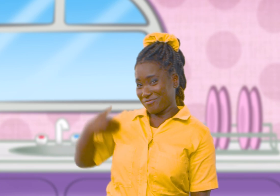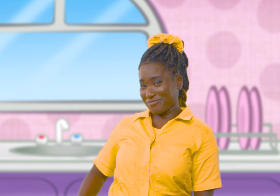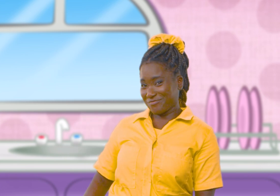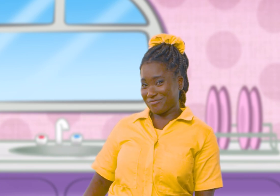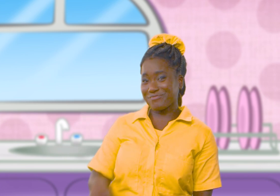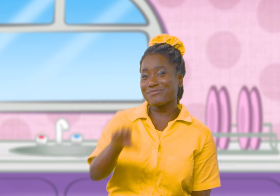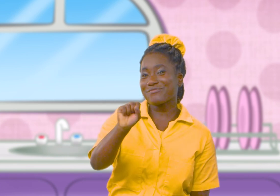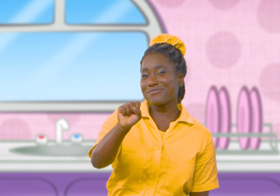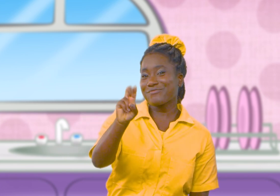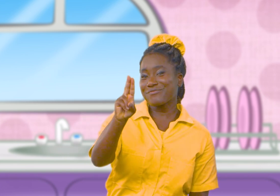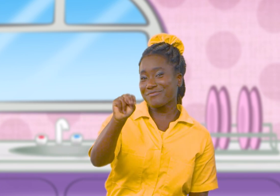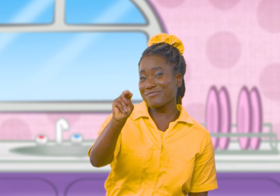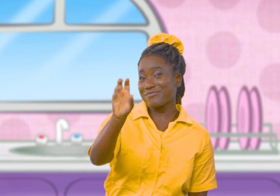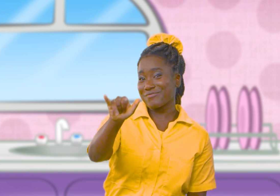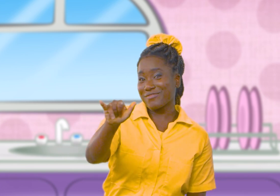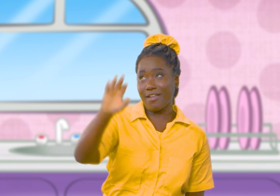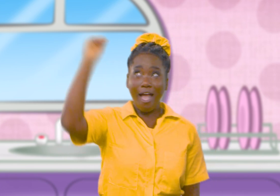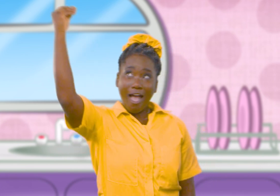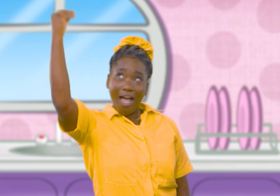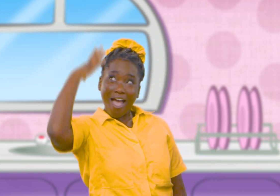Hi, I'm Sunny. Sunny.